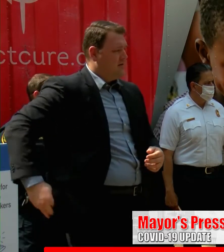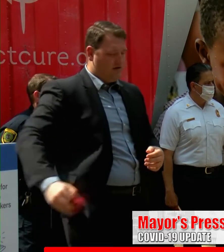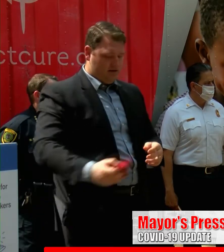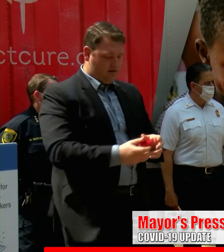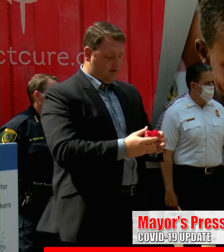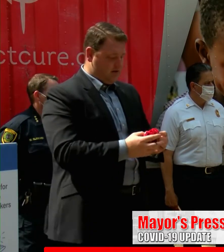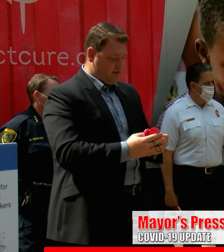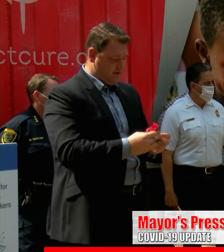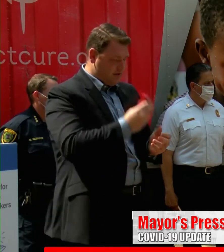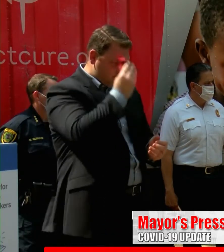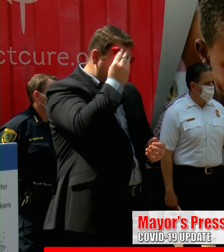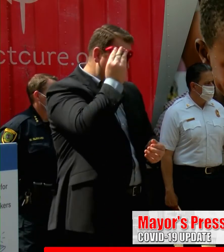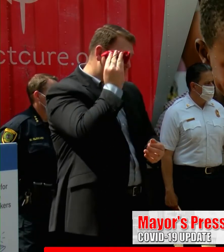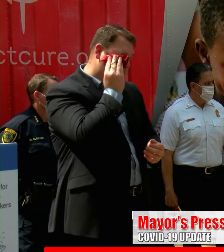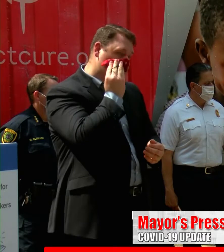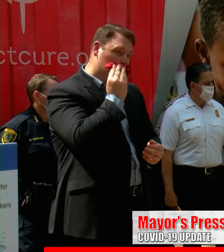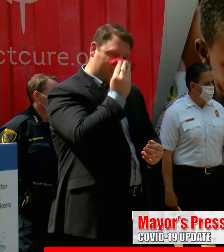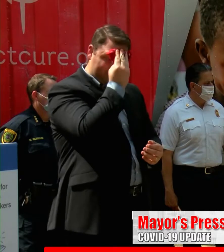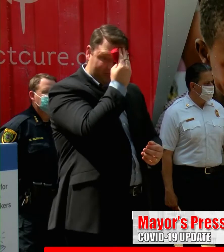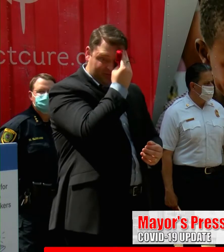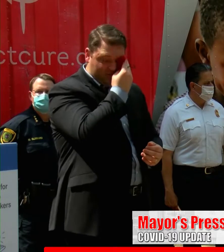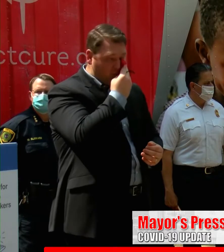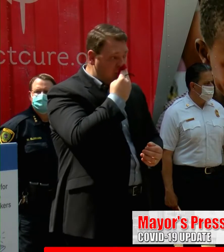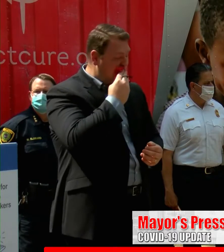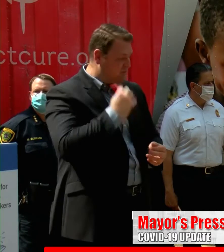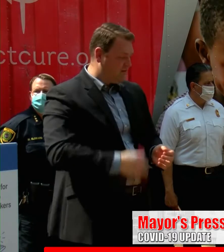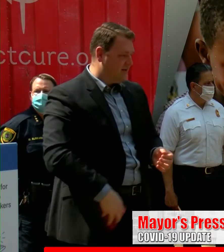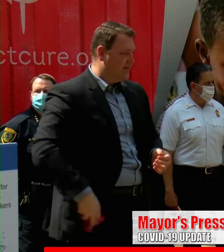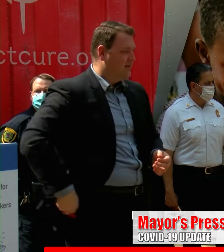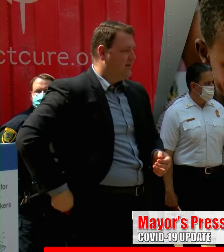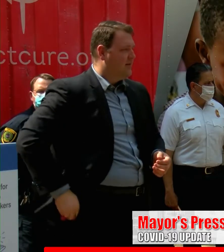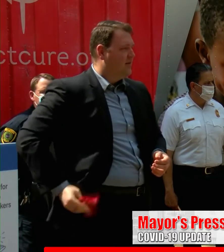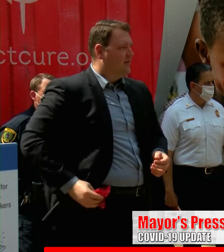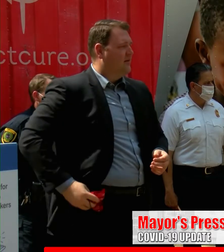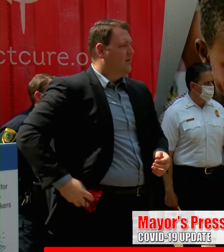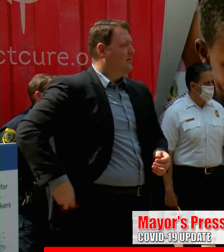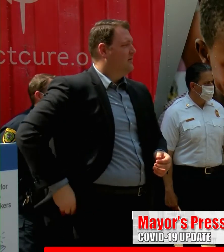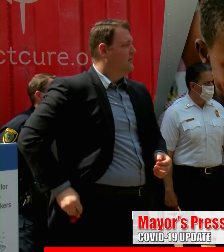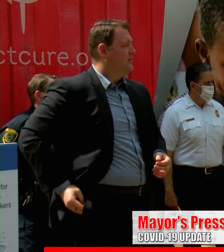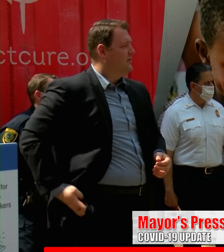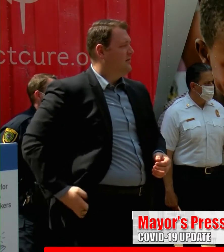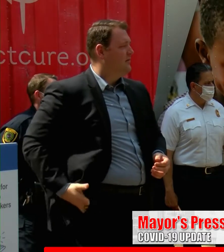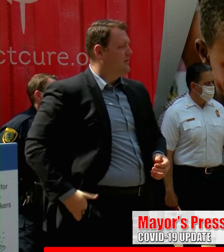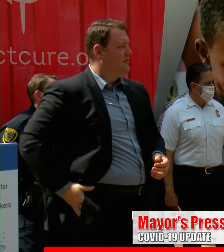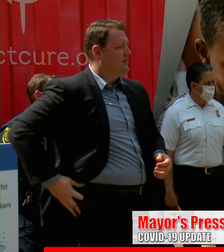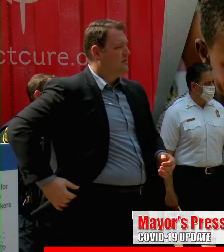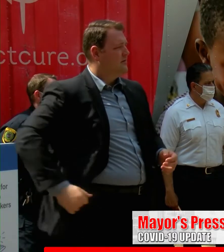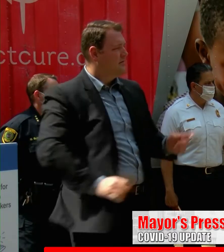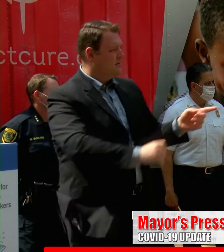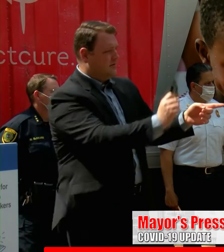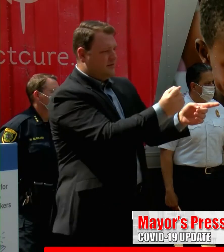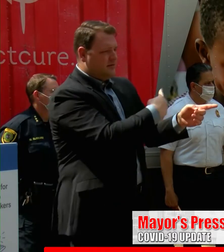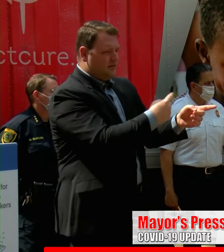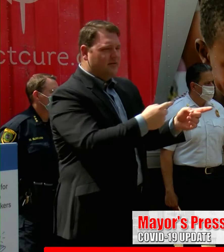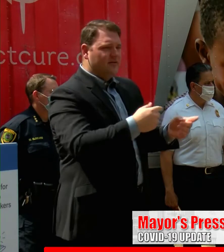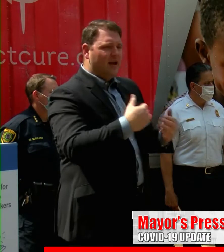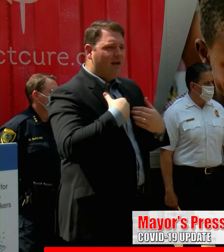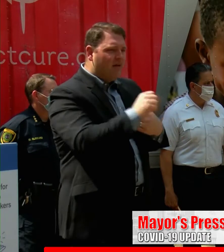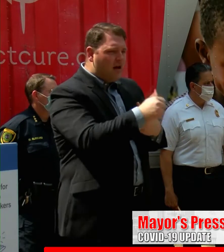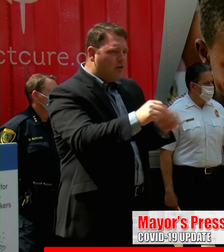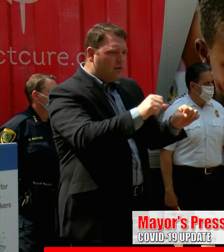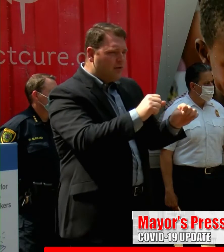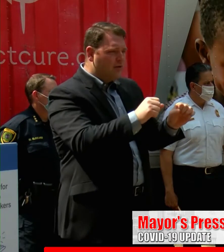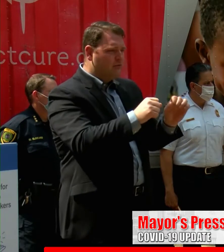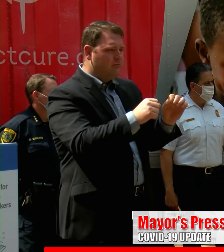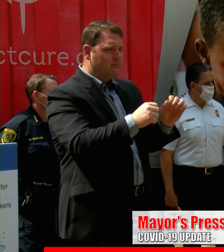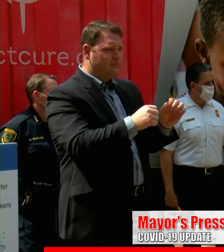Okay, got it. There's been some early indications out of Washington today that there might be potential that the country might be getting back to work sooner